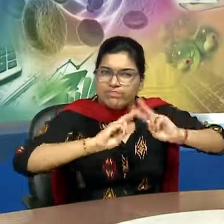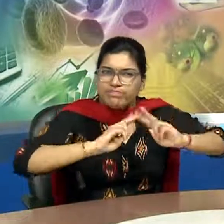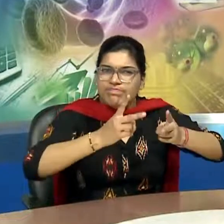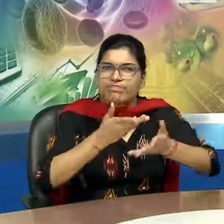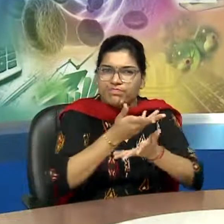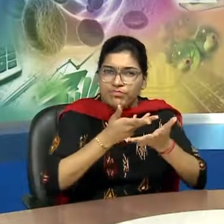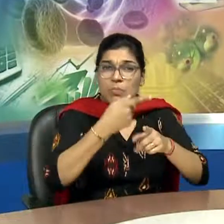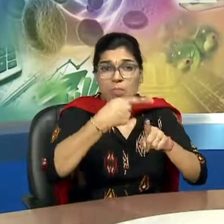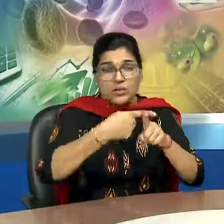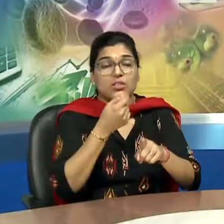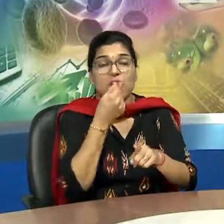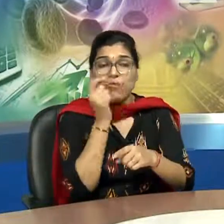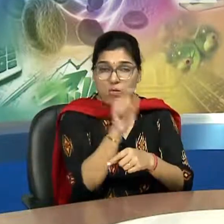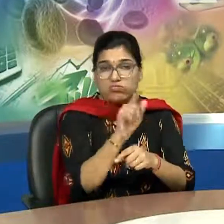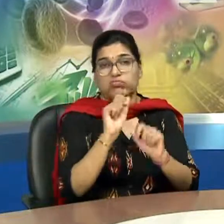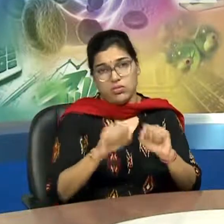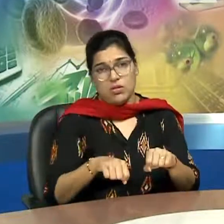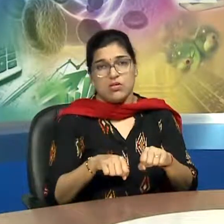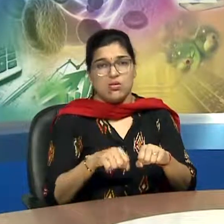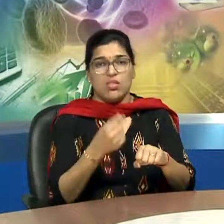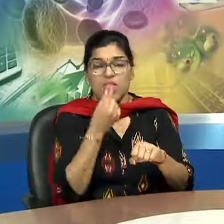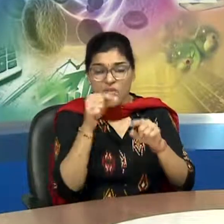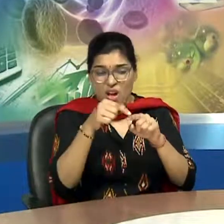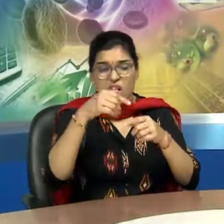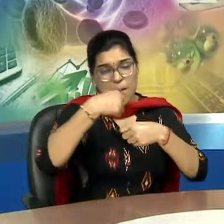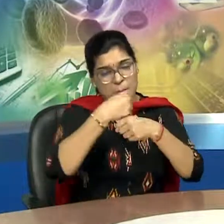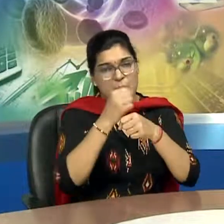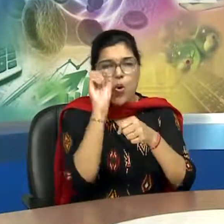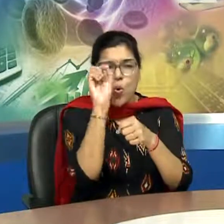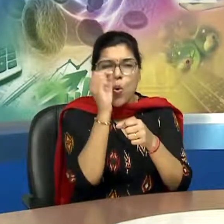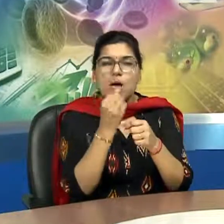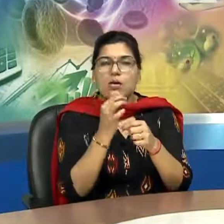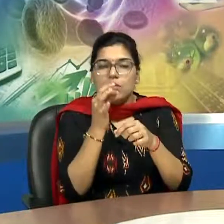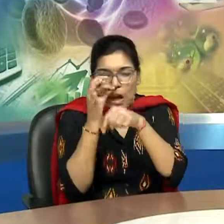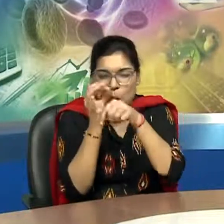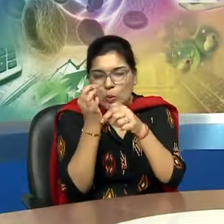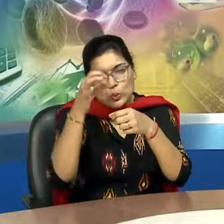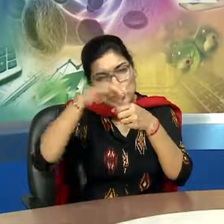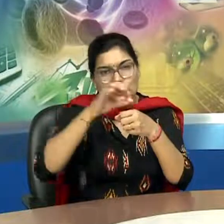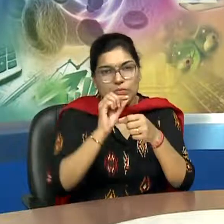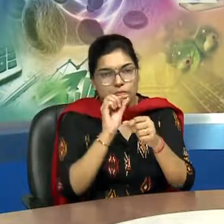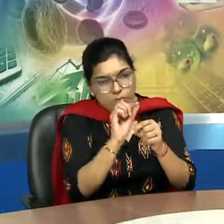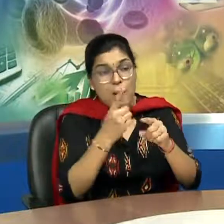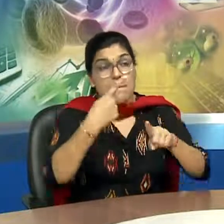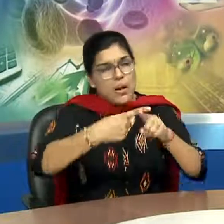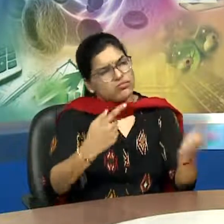So the time duration for the treatment can be 6 months or less than 6 months,